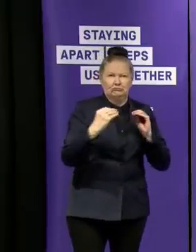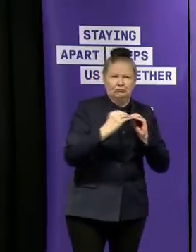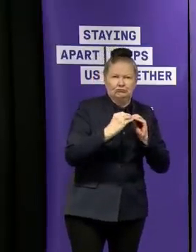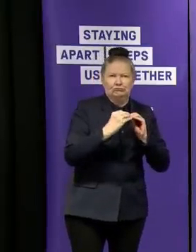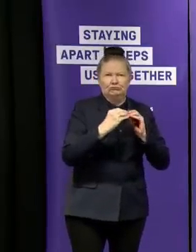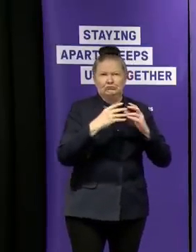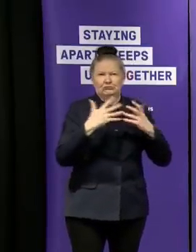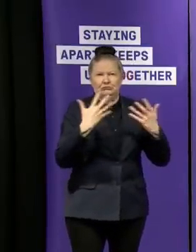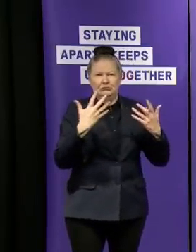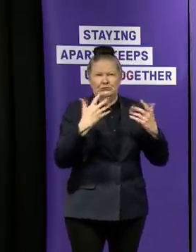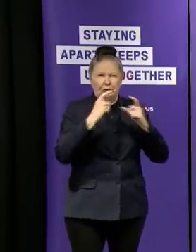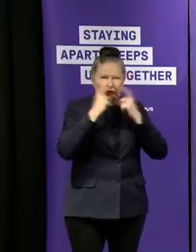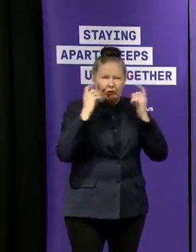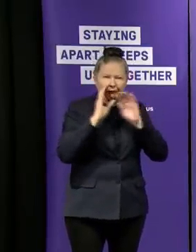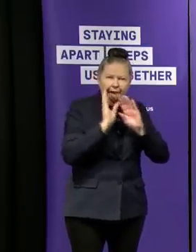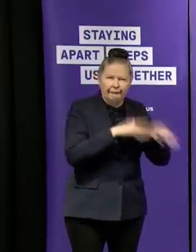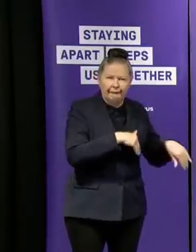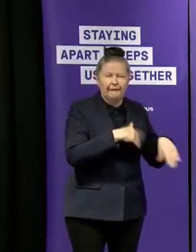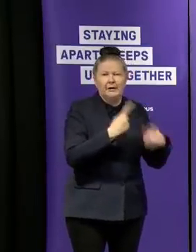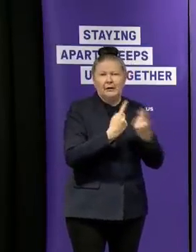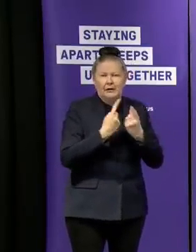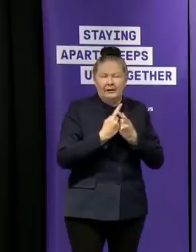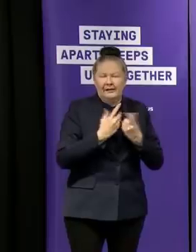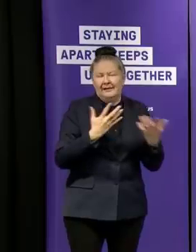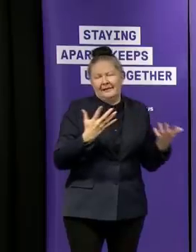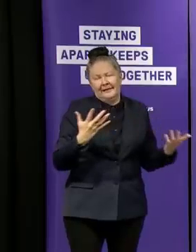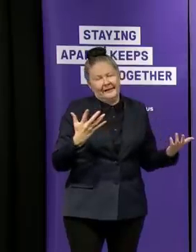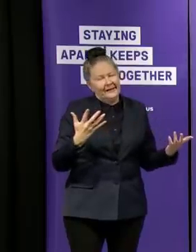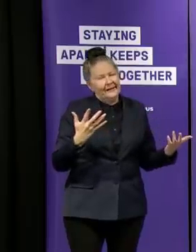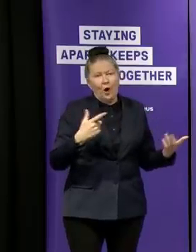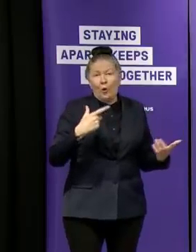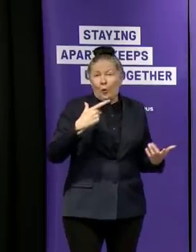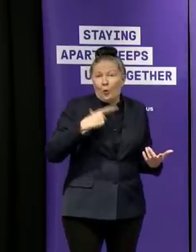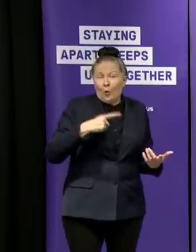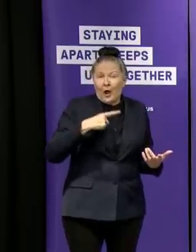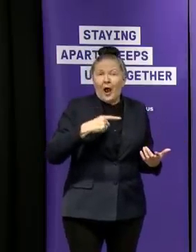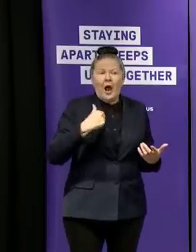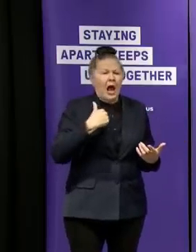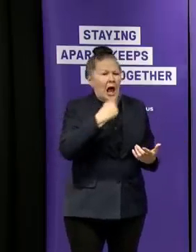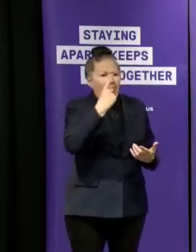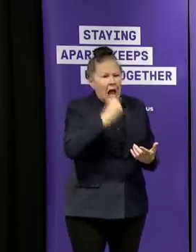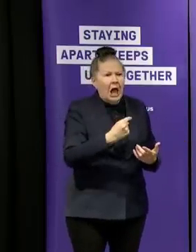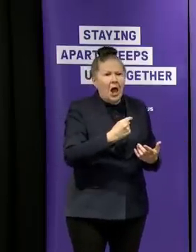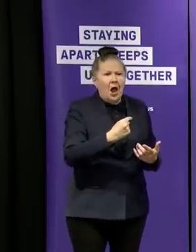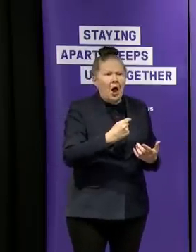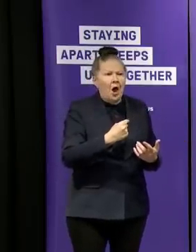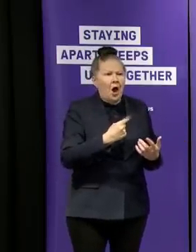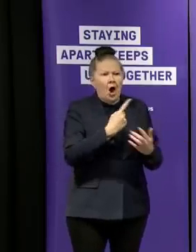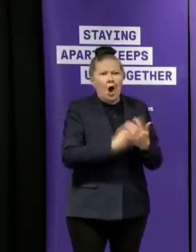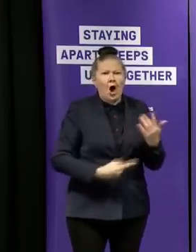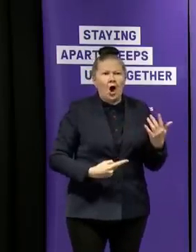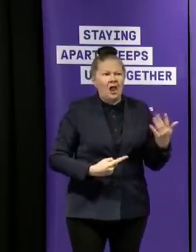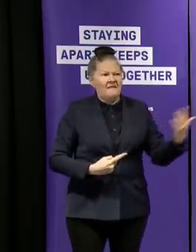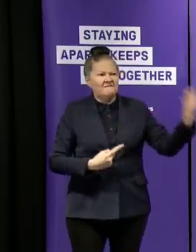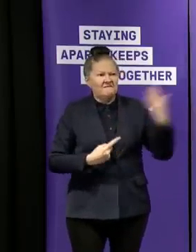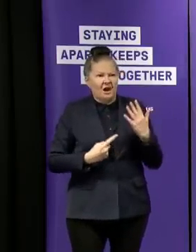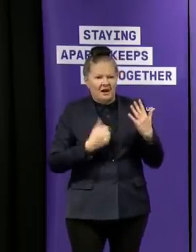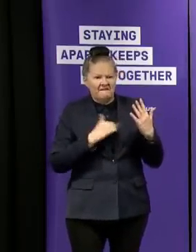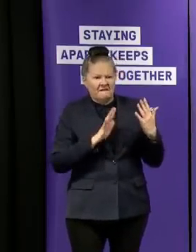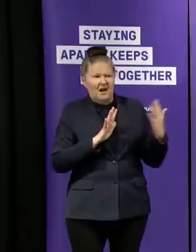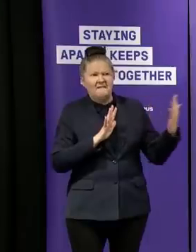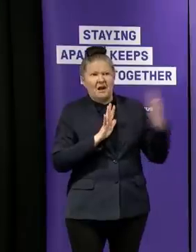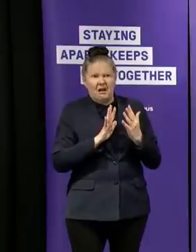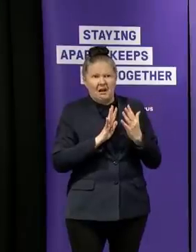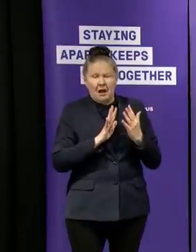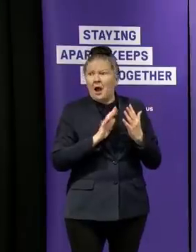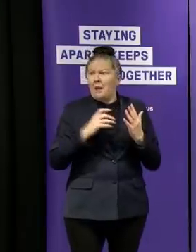safe. And I know that's a bit counterintuitive. Why can't I have X people to my house, but I can have Y people at at a cafe?